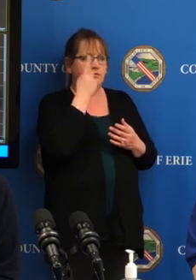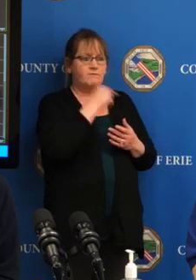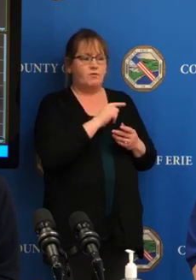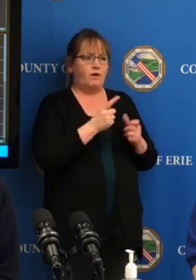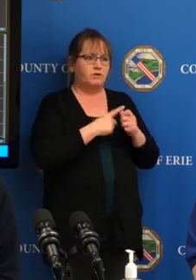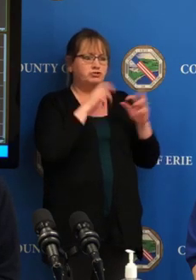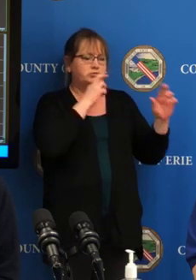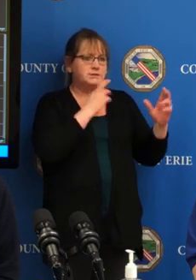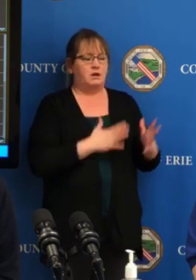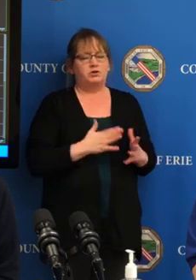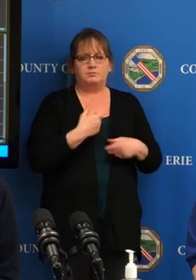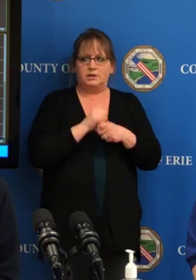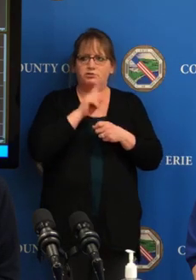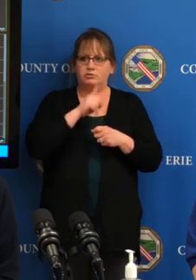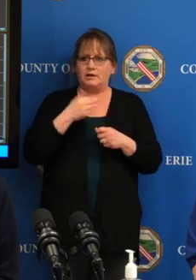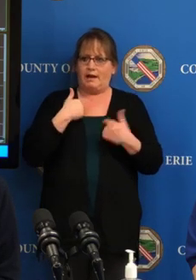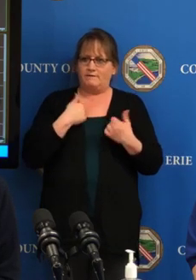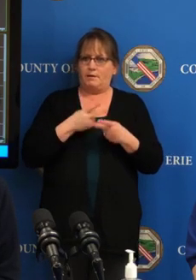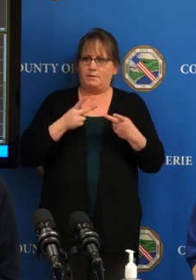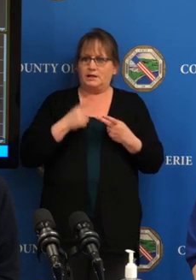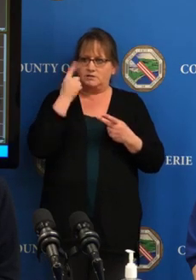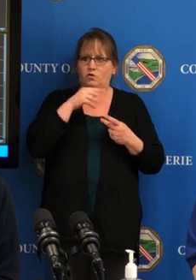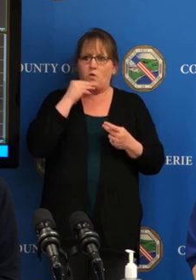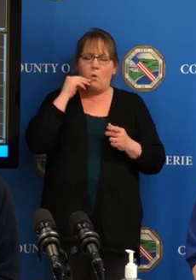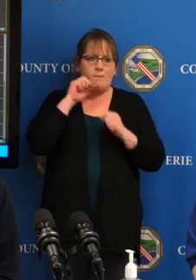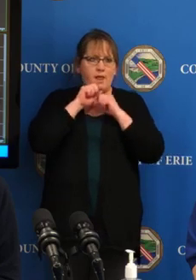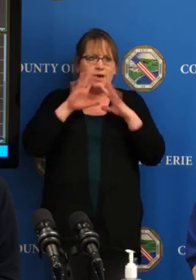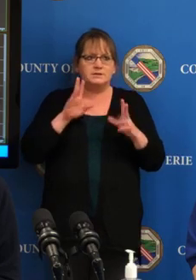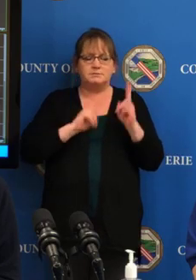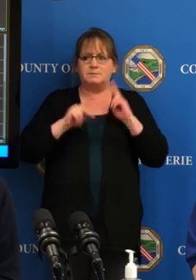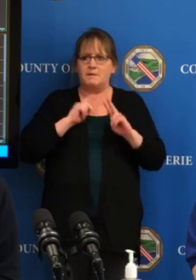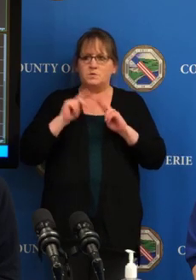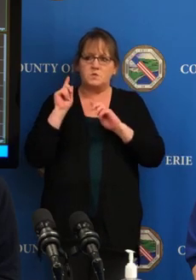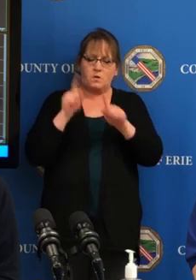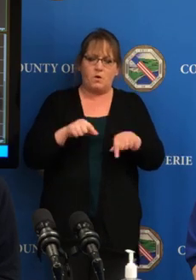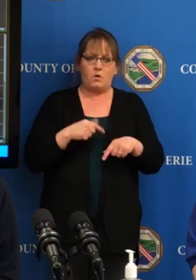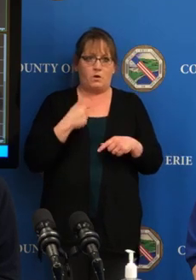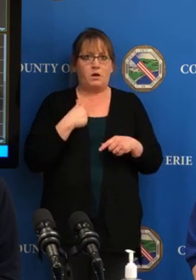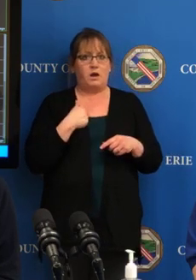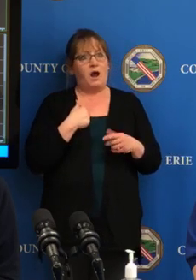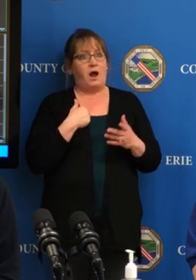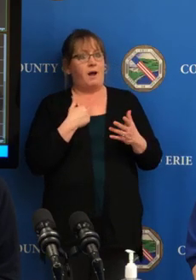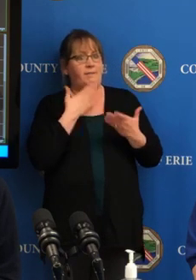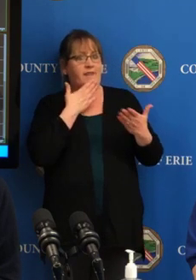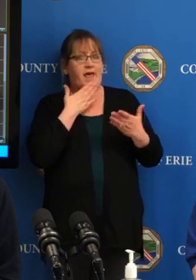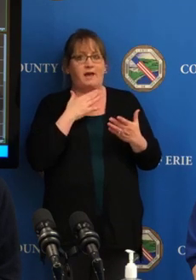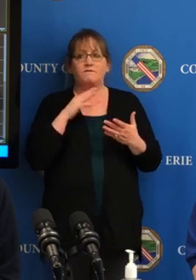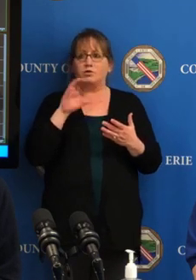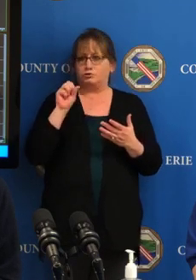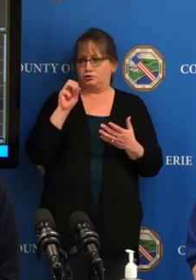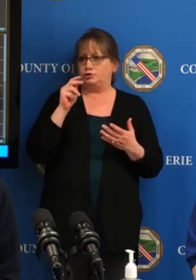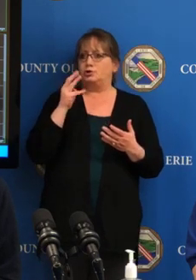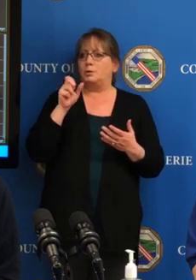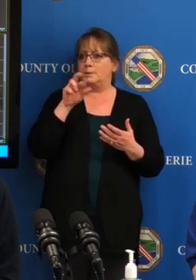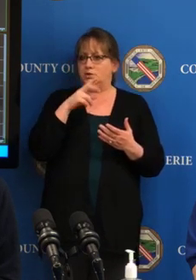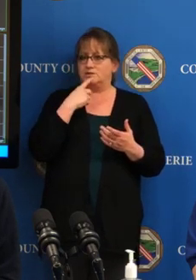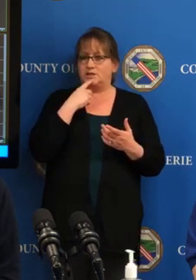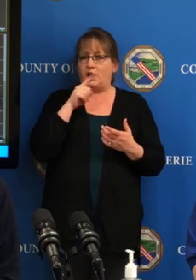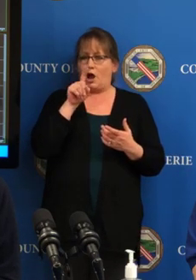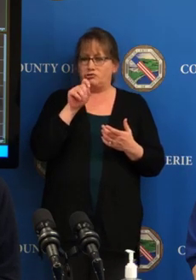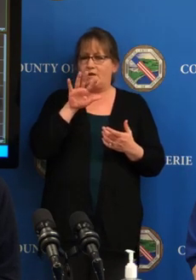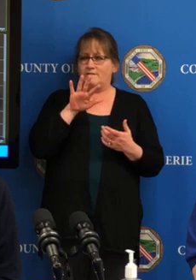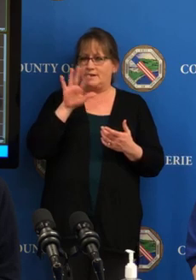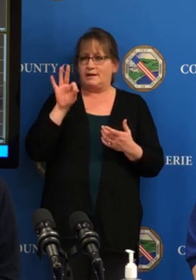go. And I'm really thankful that Senator Schumer was able to come up very strong. As I said, we've been told it's $159 million that'll